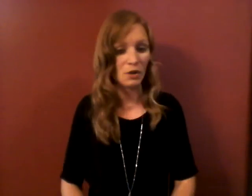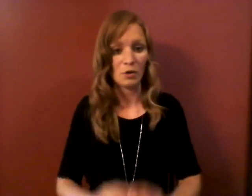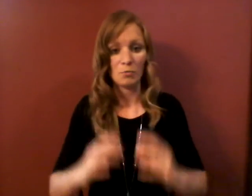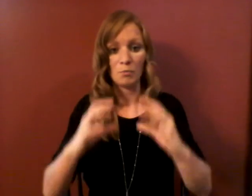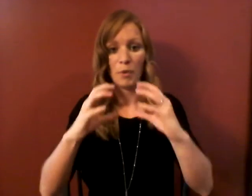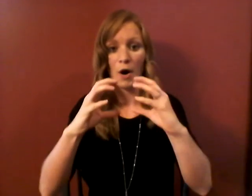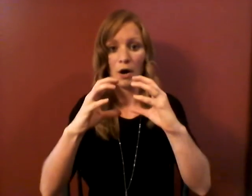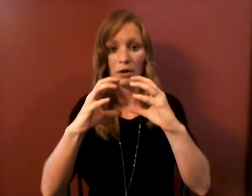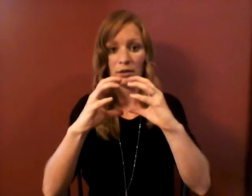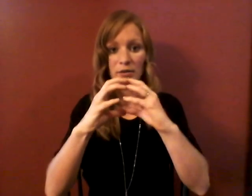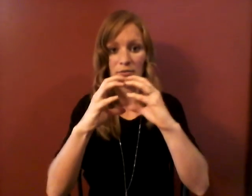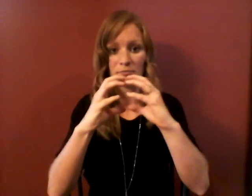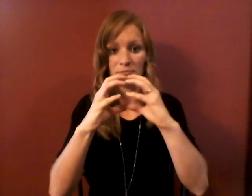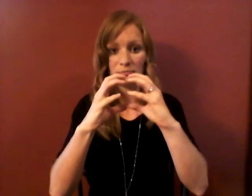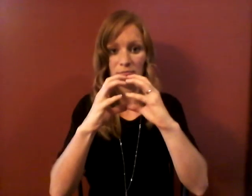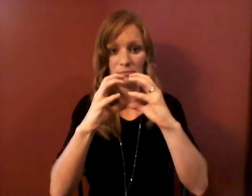Ball,